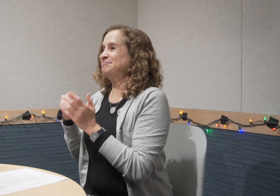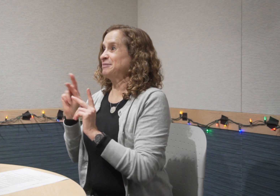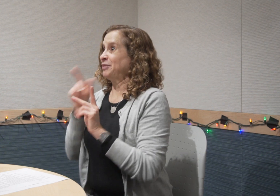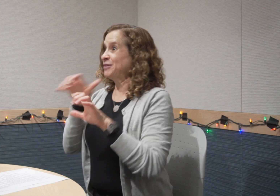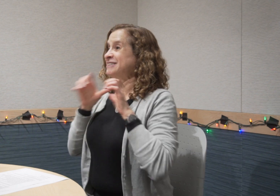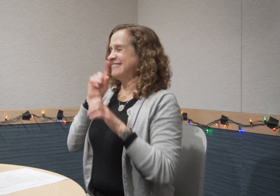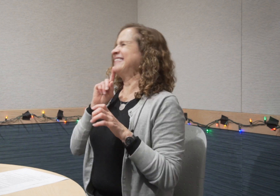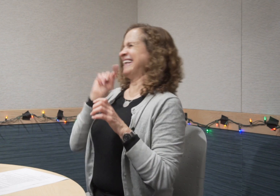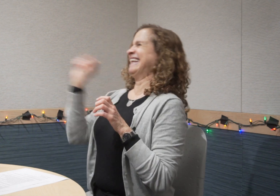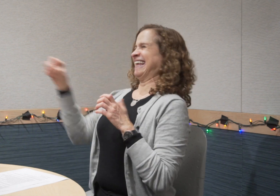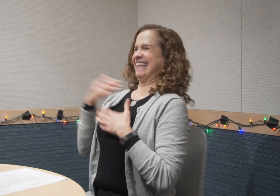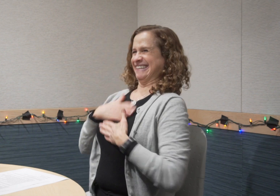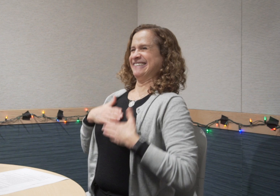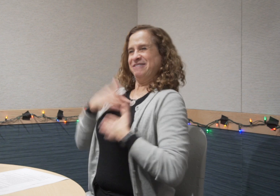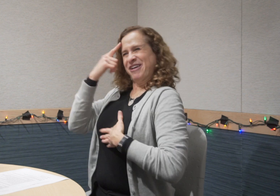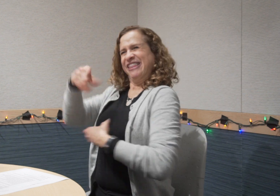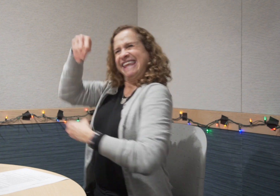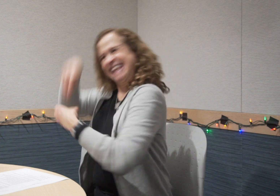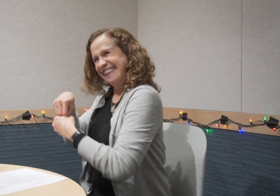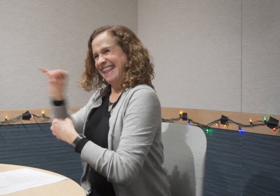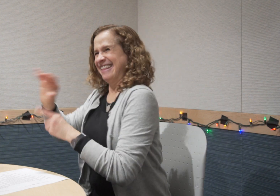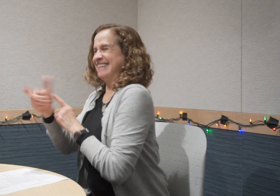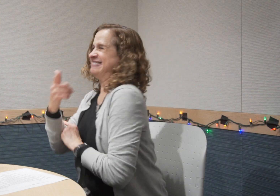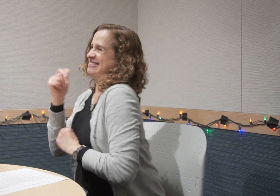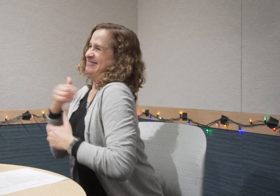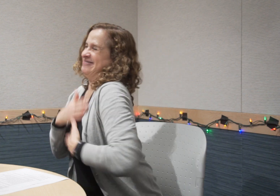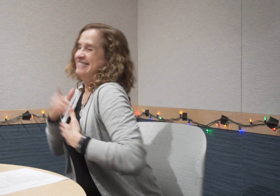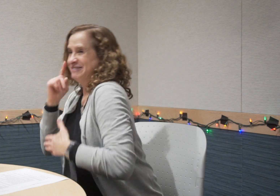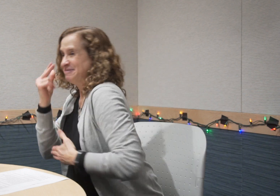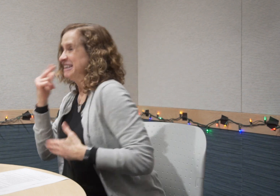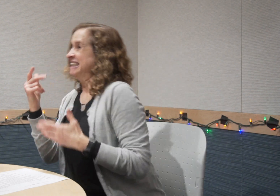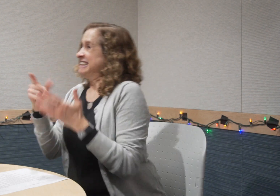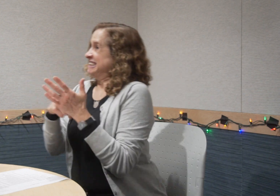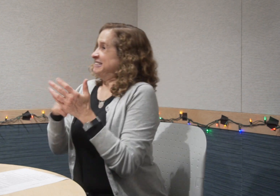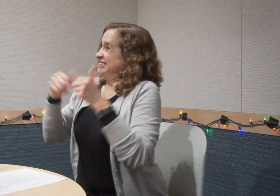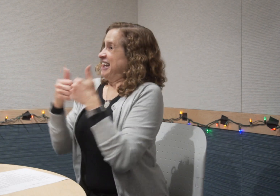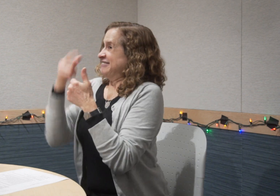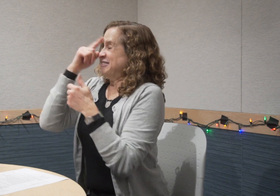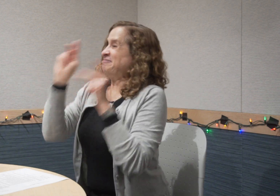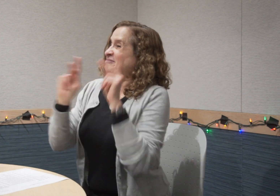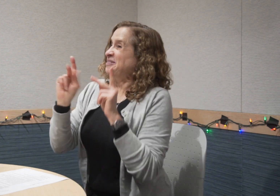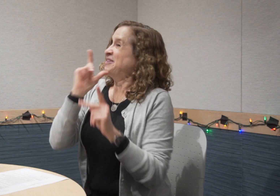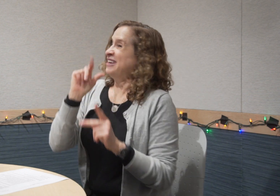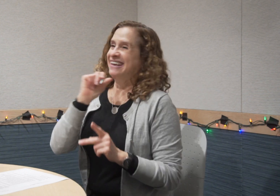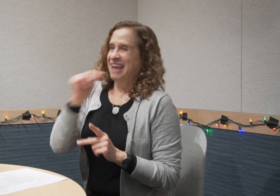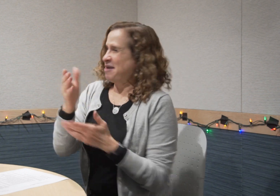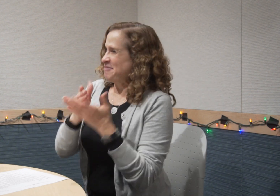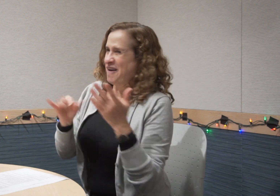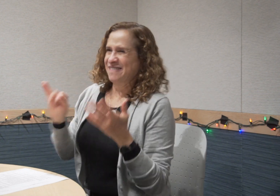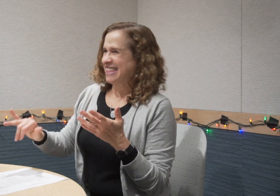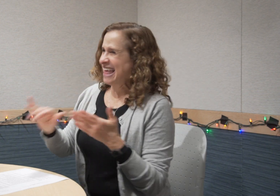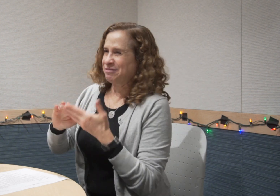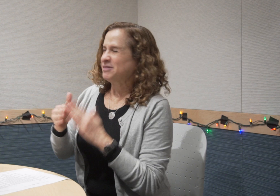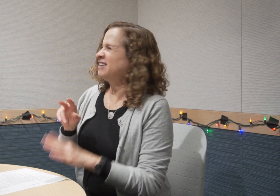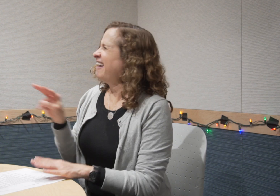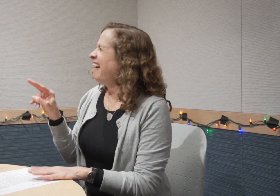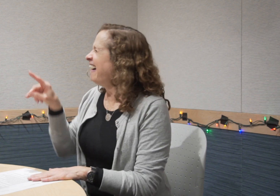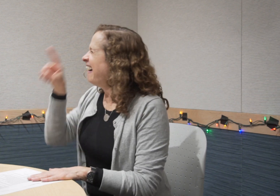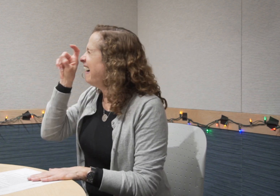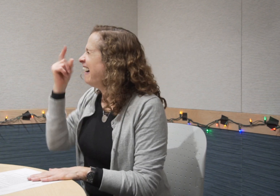an integral part of the culture. And deaf people really enjoy seeing deaf humor. It's challenging for people who